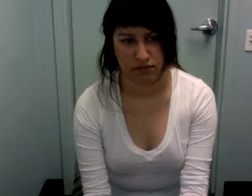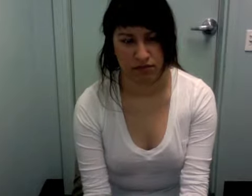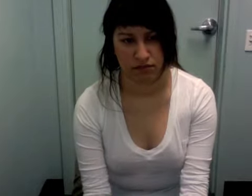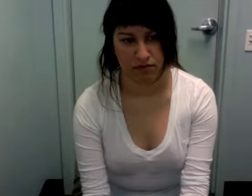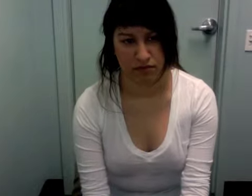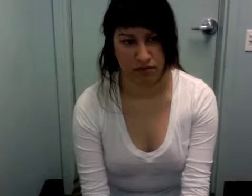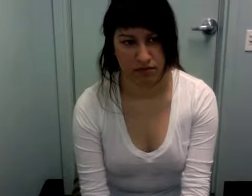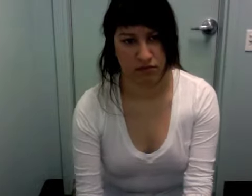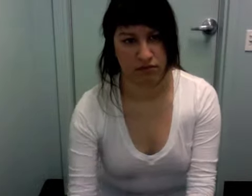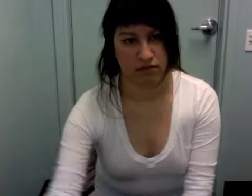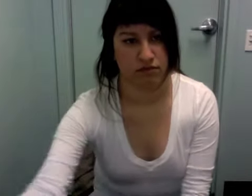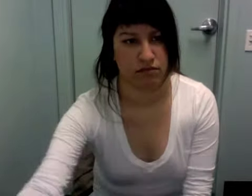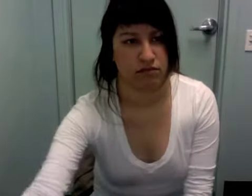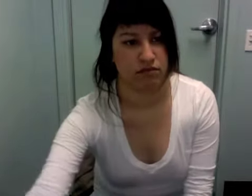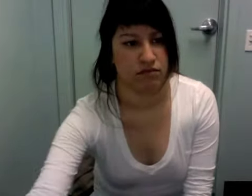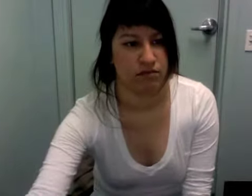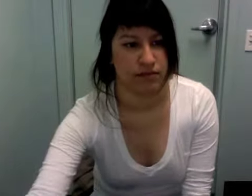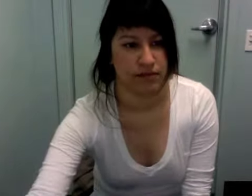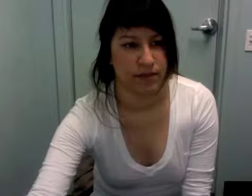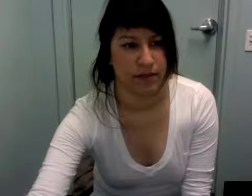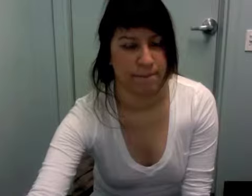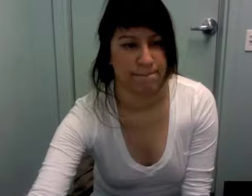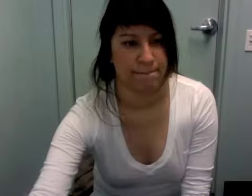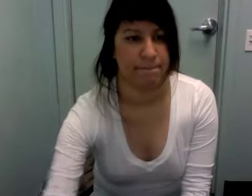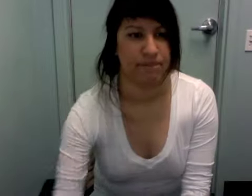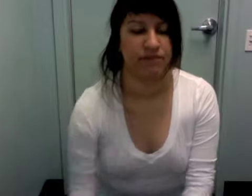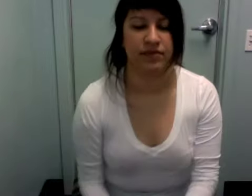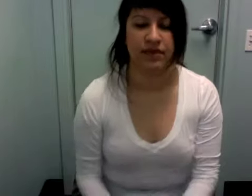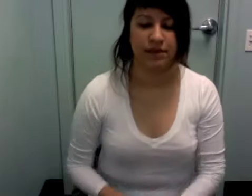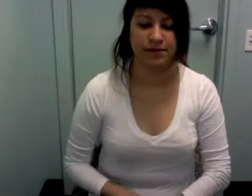put things in the order of how you're going to use them.